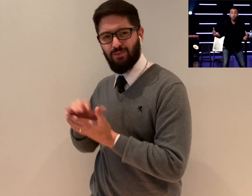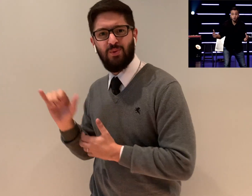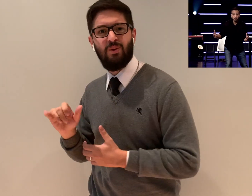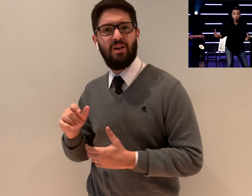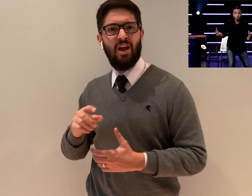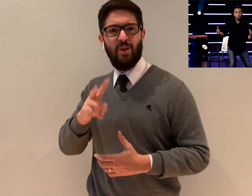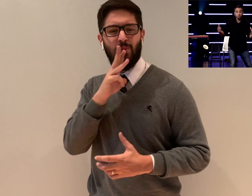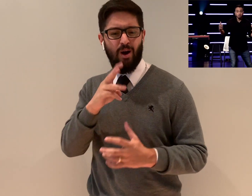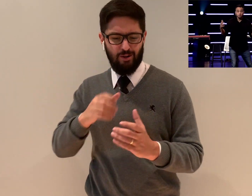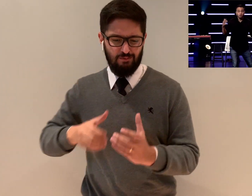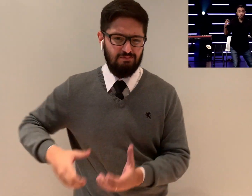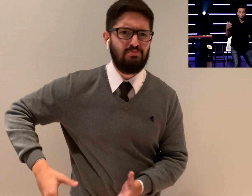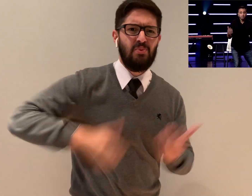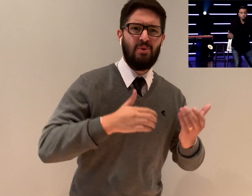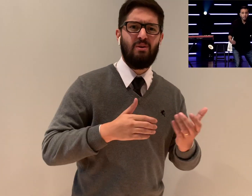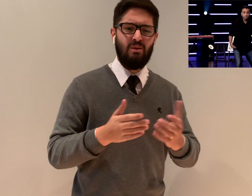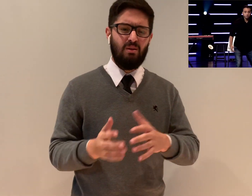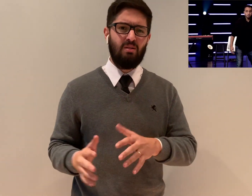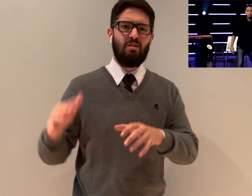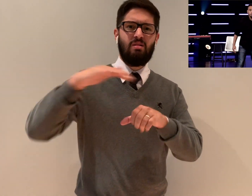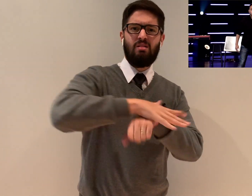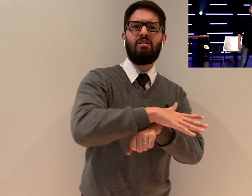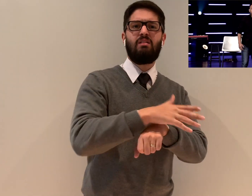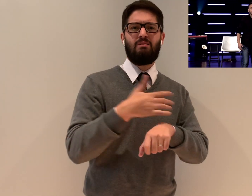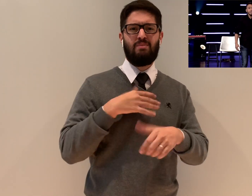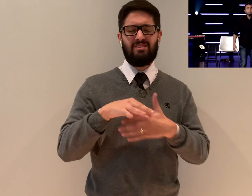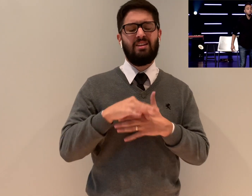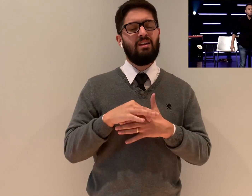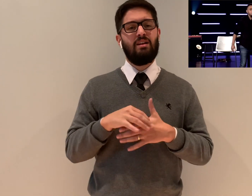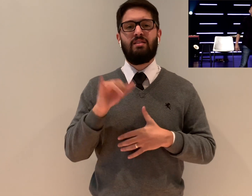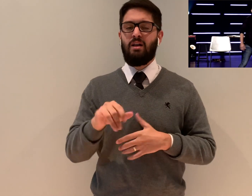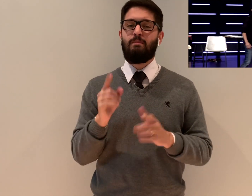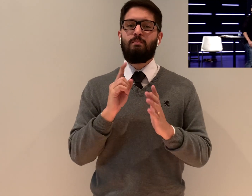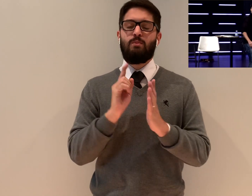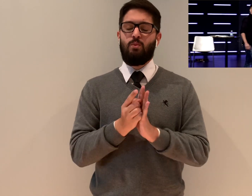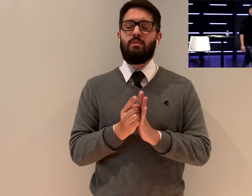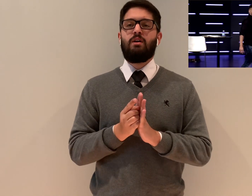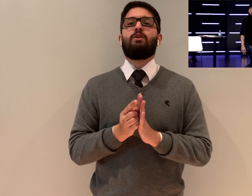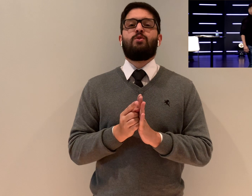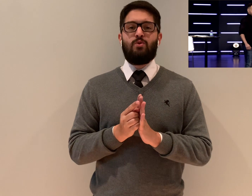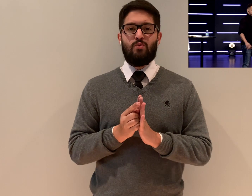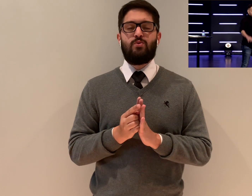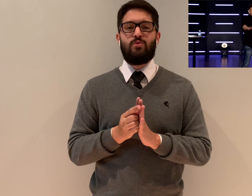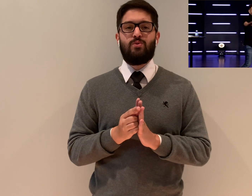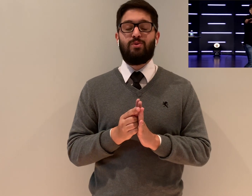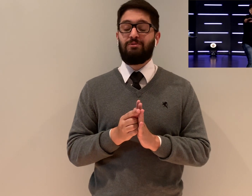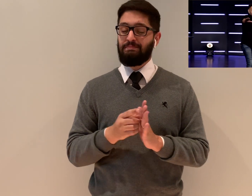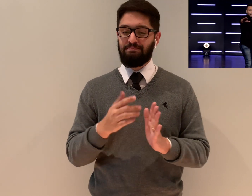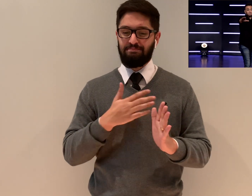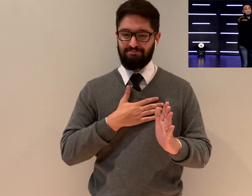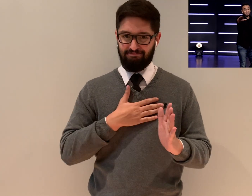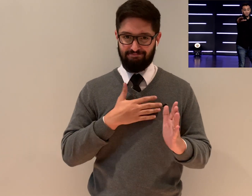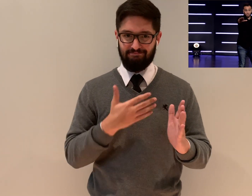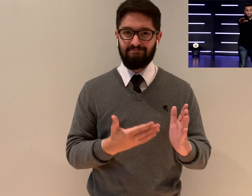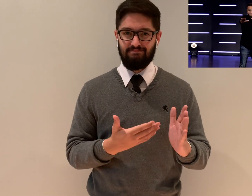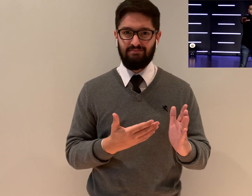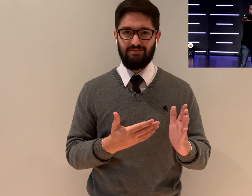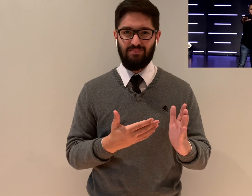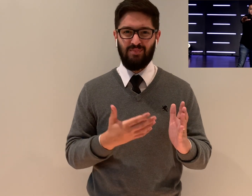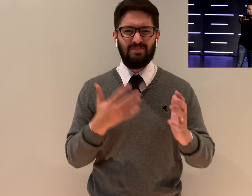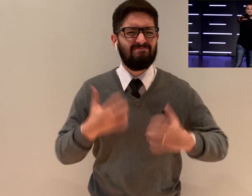water on my steak. At that moment, I have a